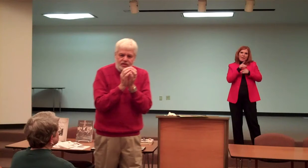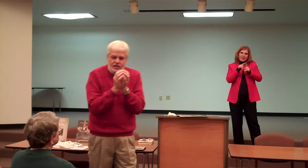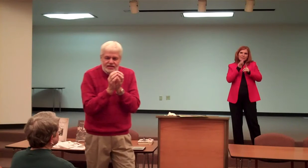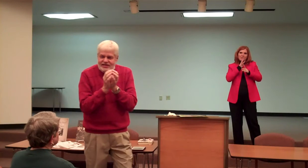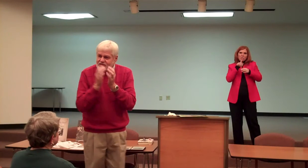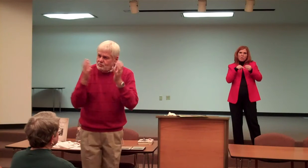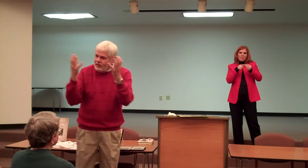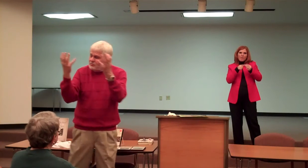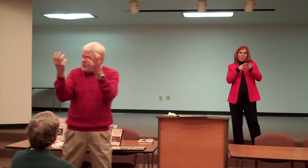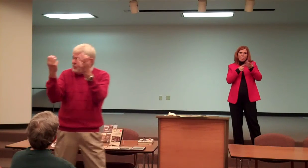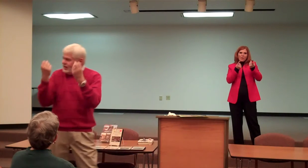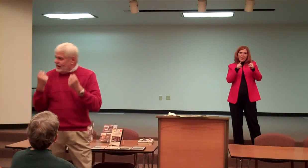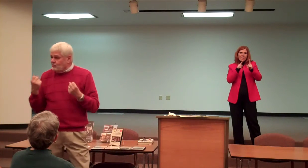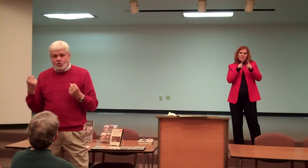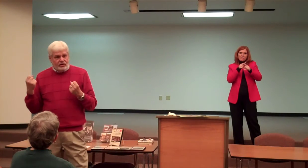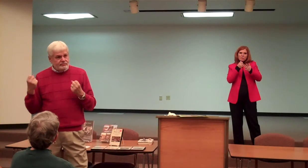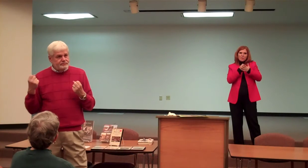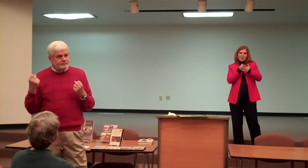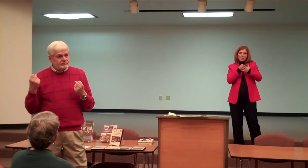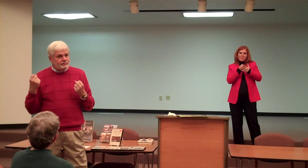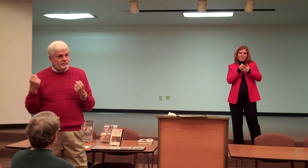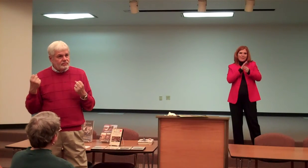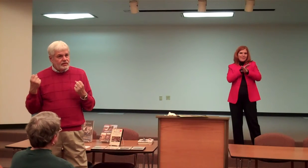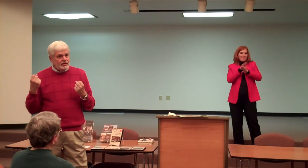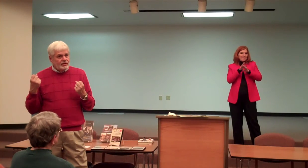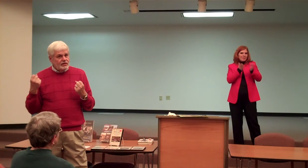economy, doesn't bring people in anymore.